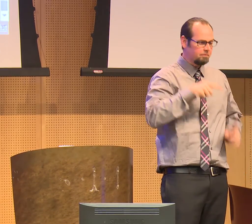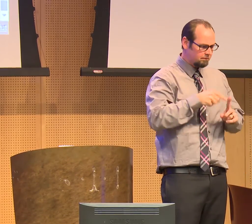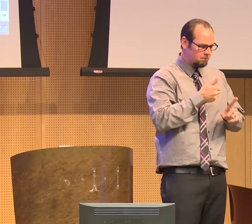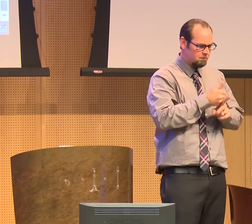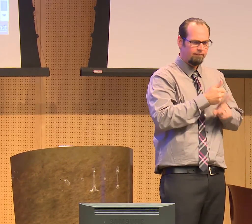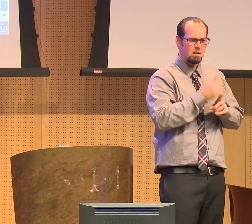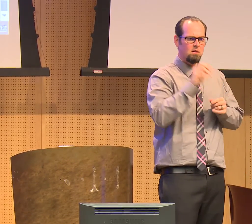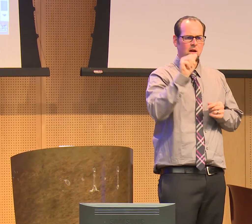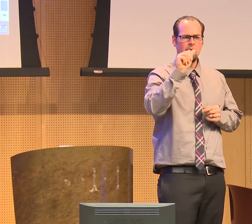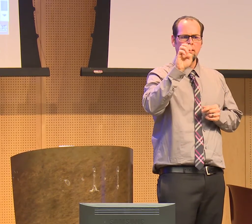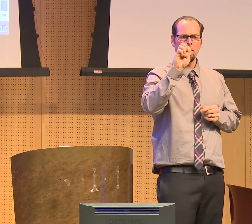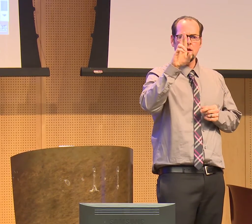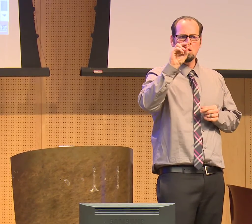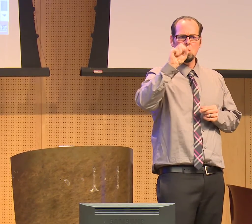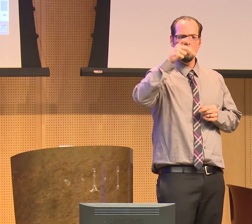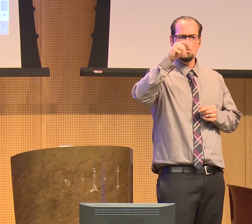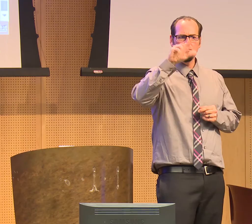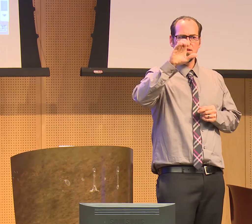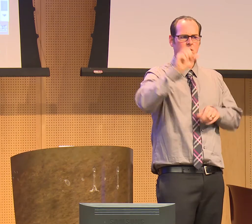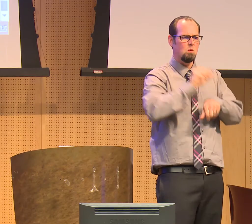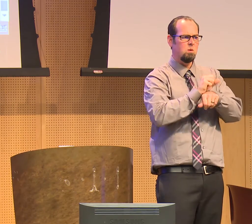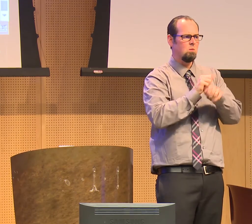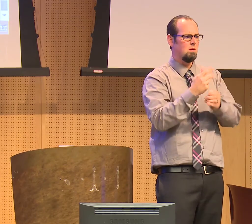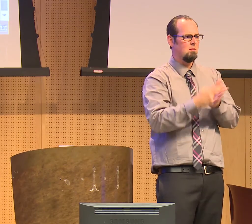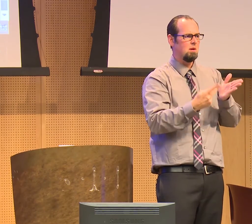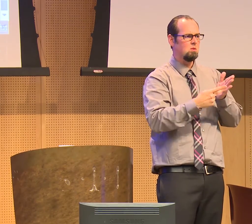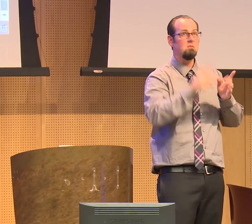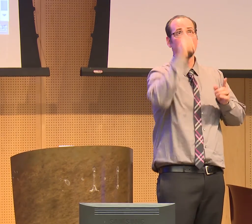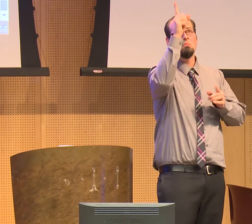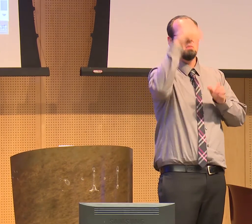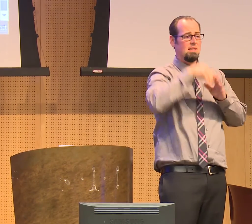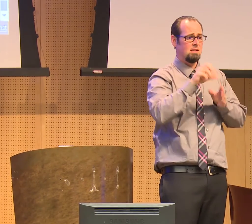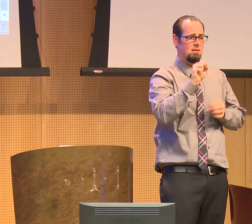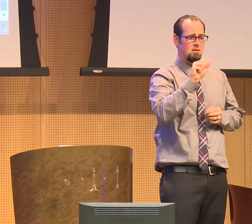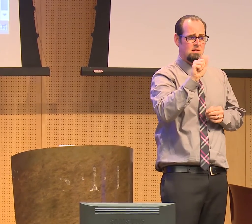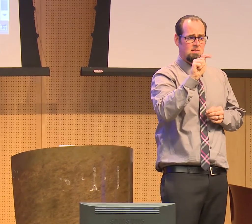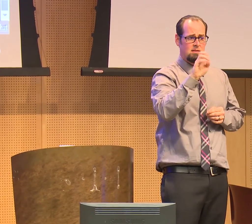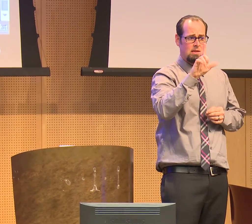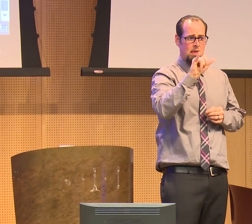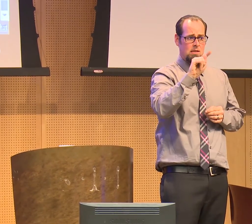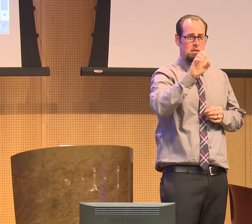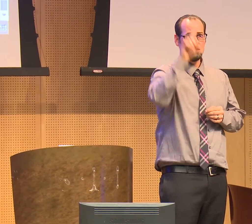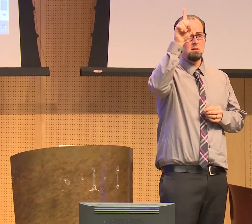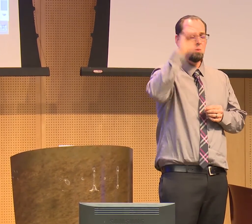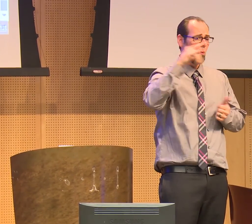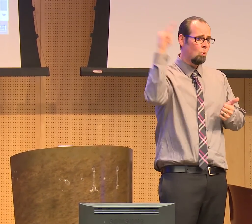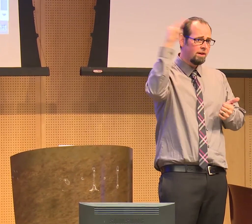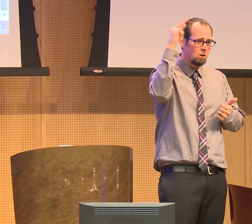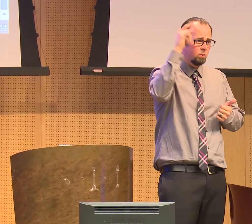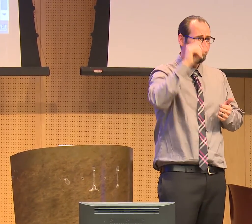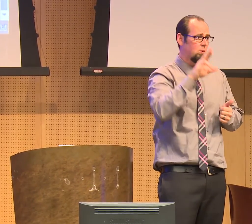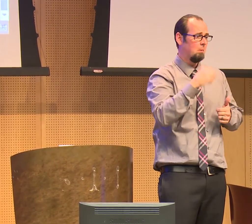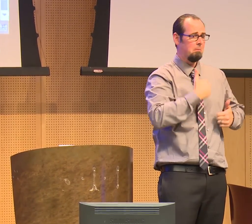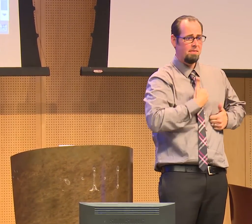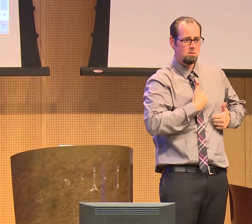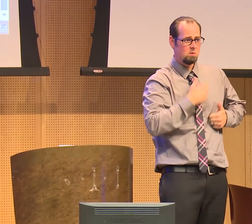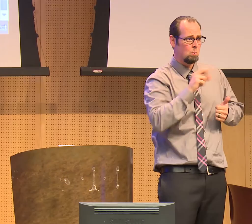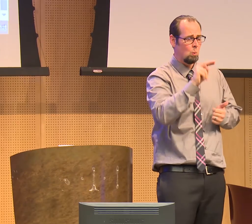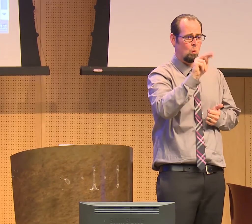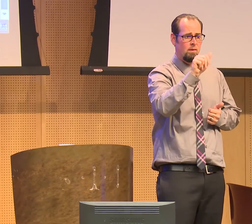Warmerlin Precision Products. They were in the aerospace industry, making products for Boeing and the